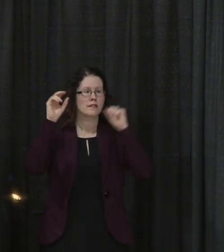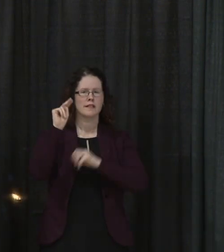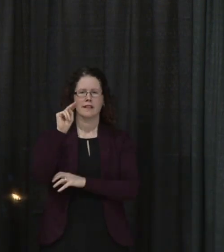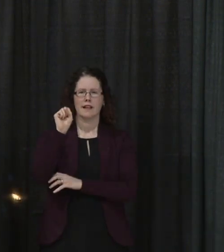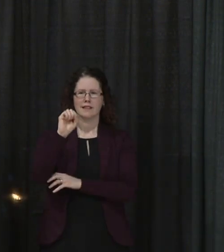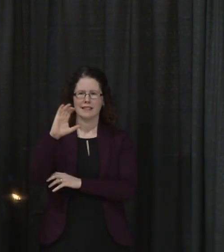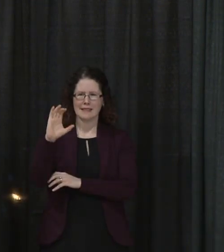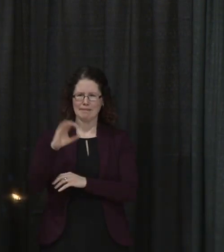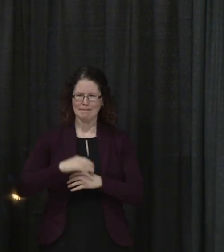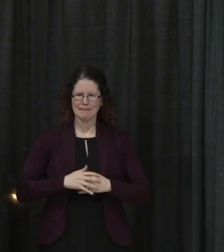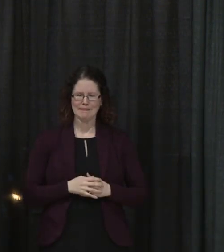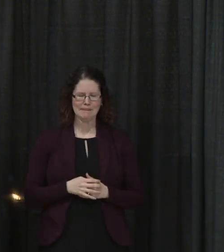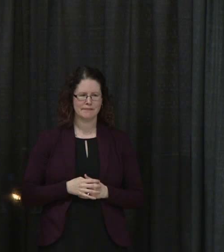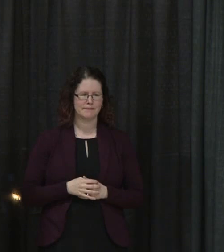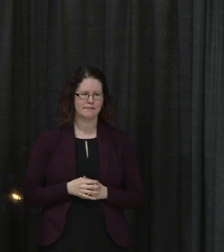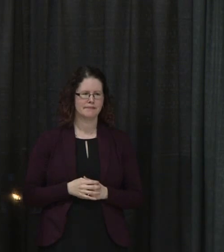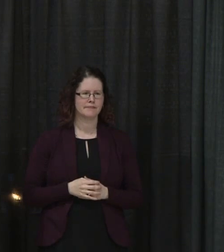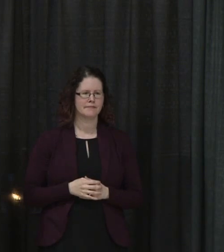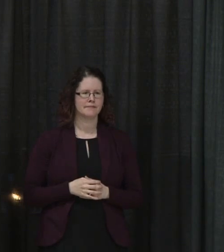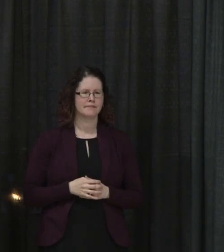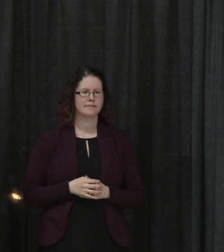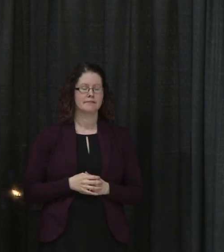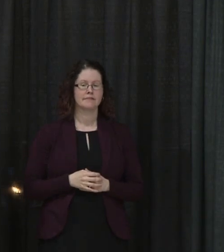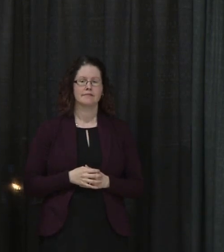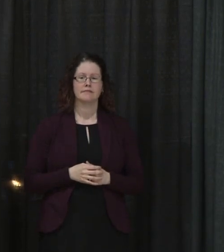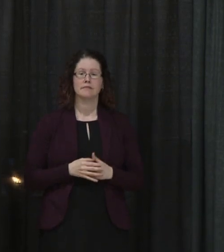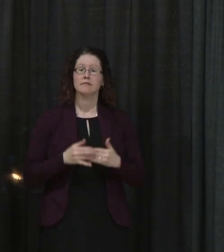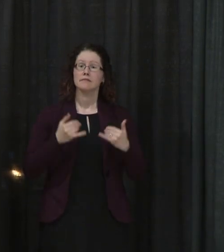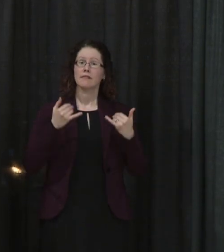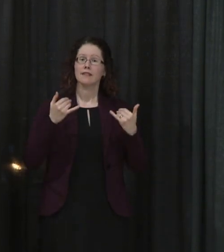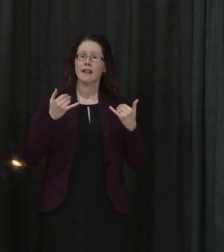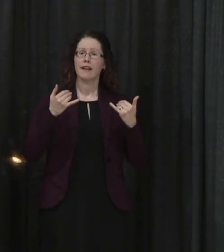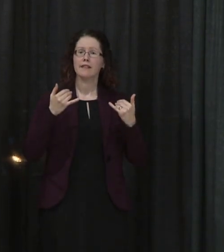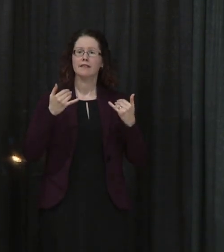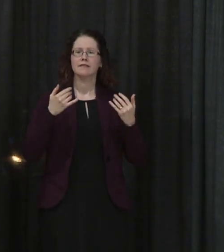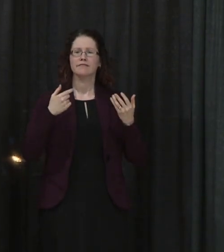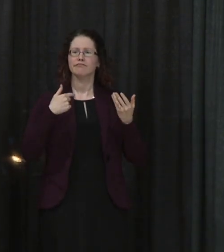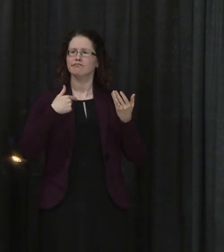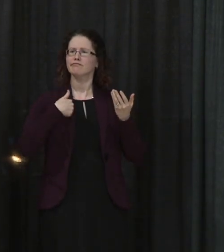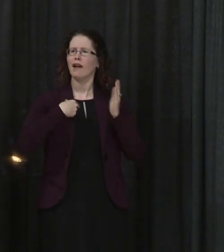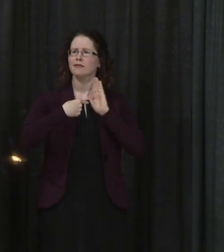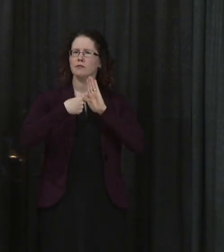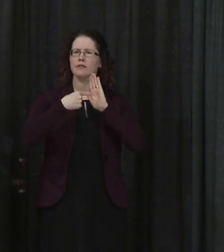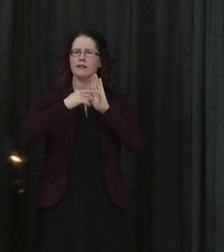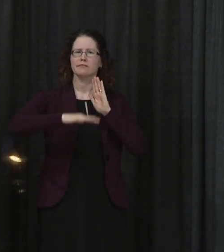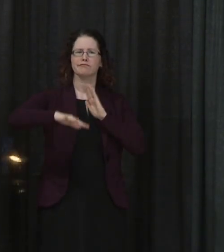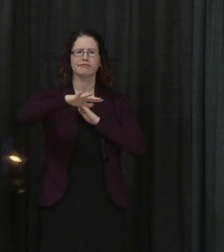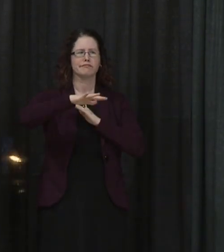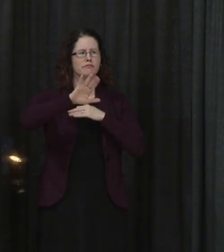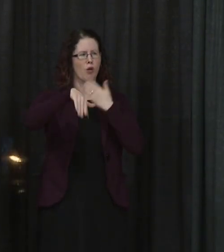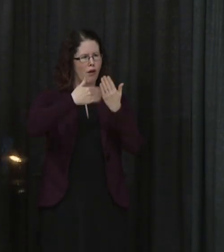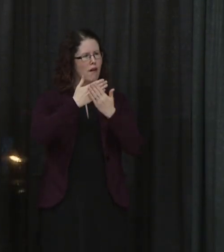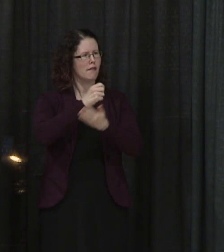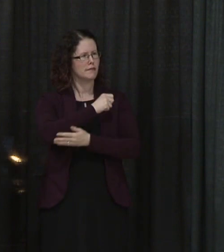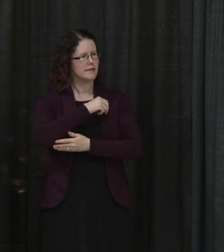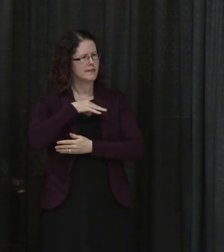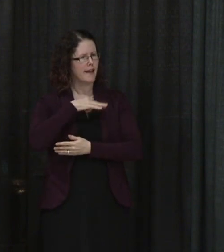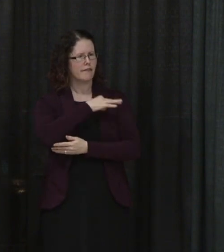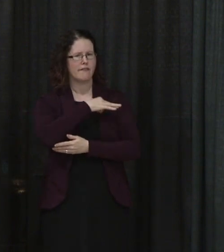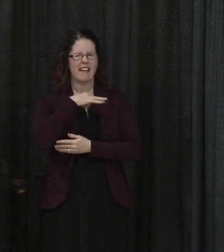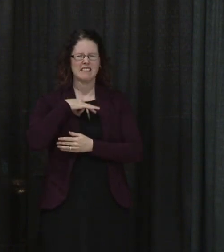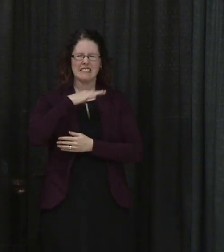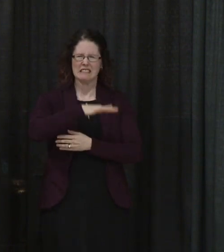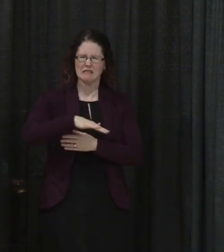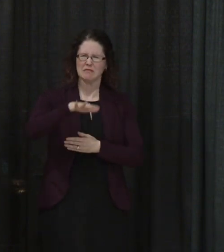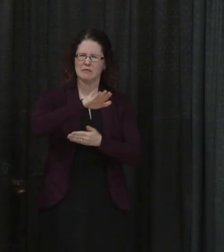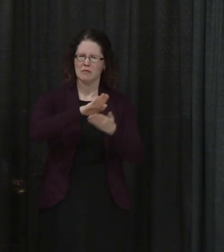have the absolute privilege, on behalf of this great team here at NSCC Kingstec Campus and in the entire